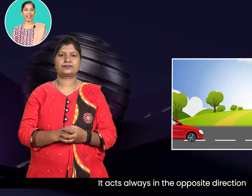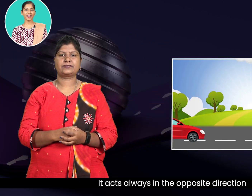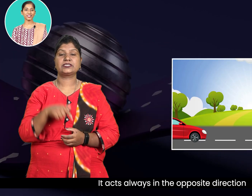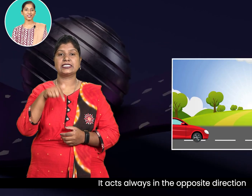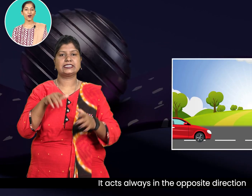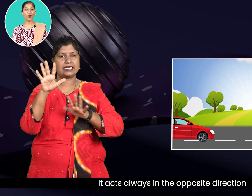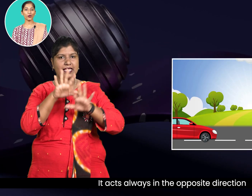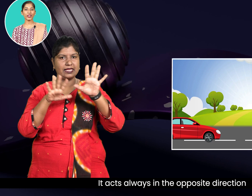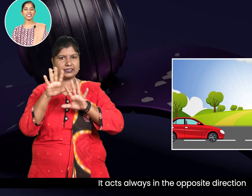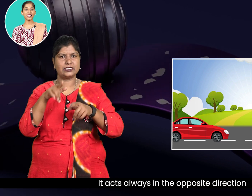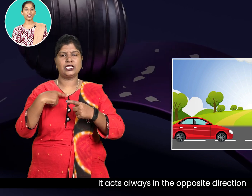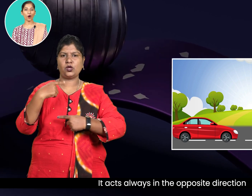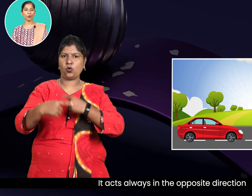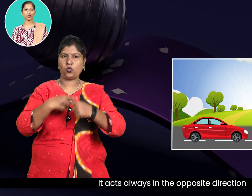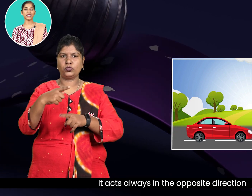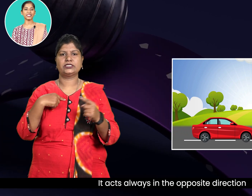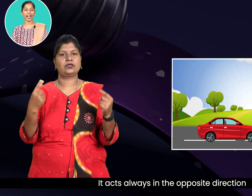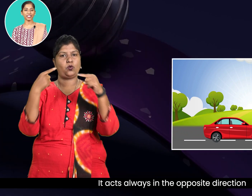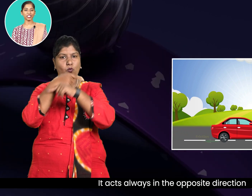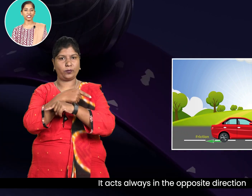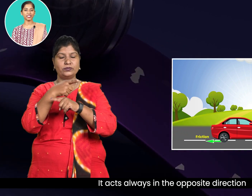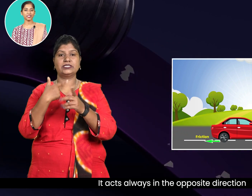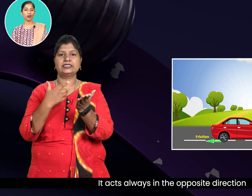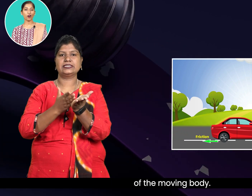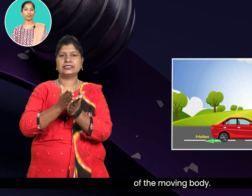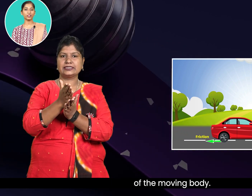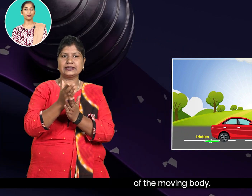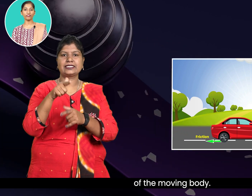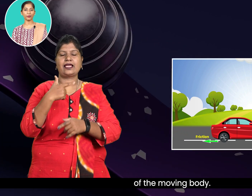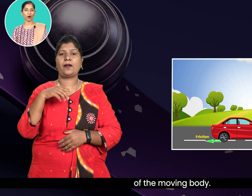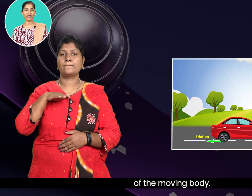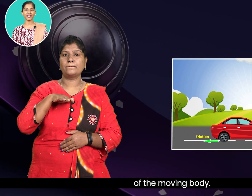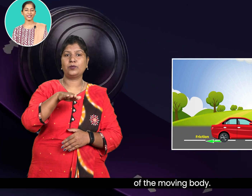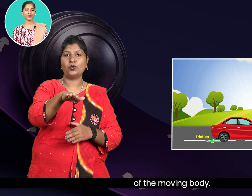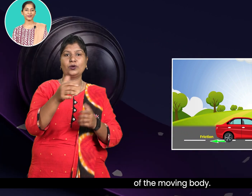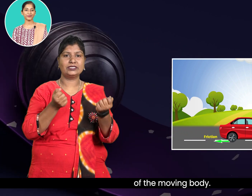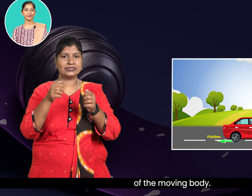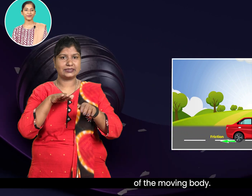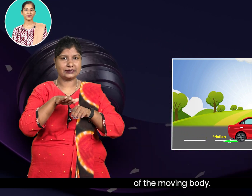It acts always in the opposite direction of the moving body.